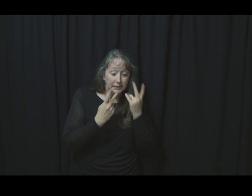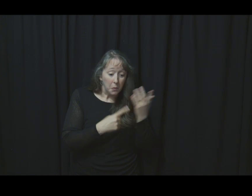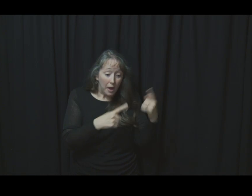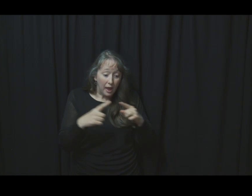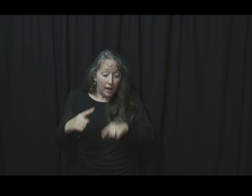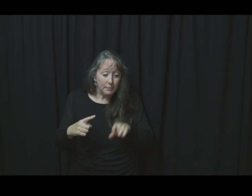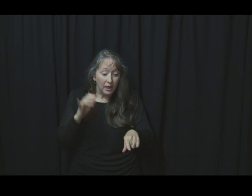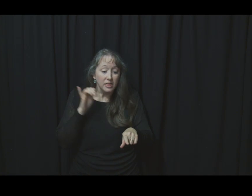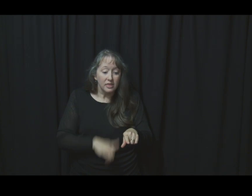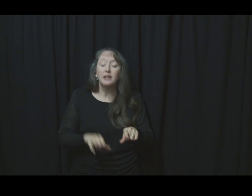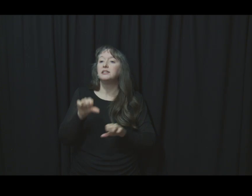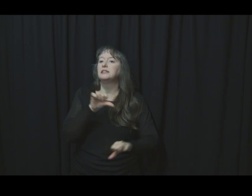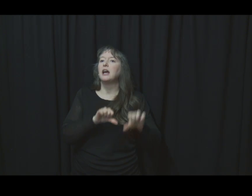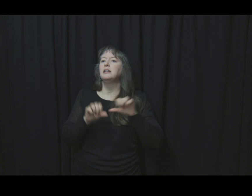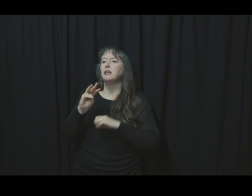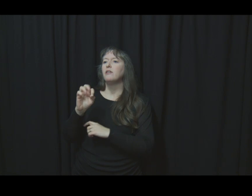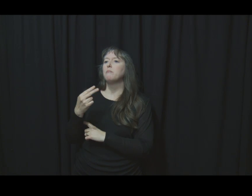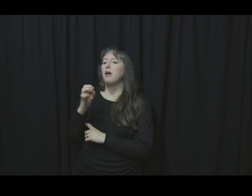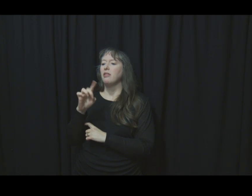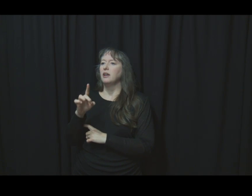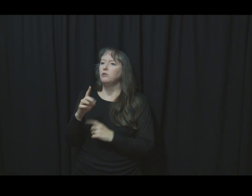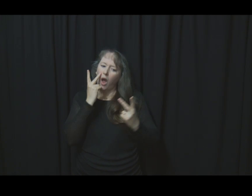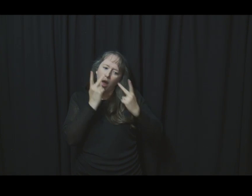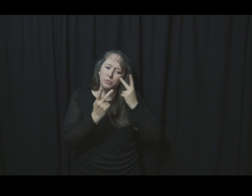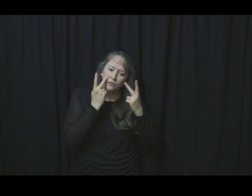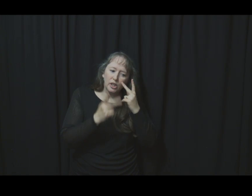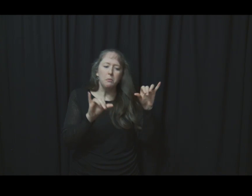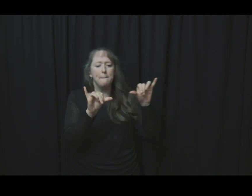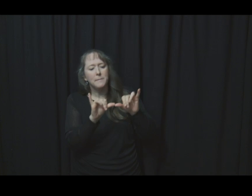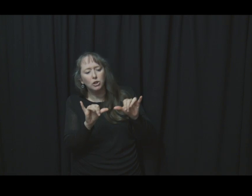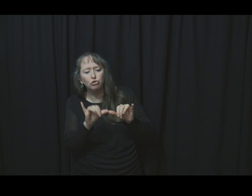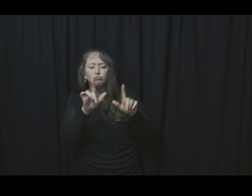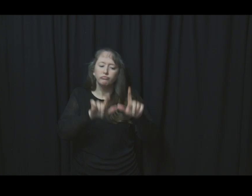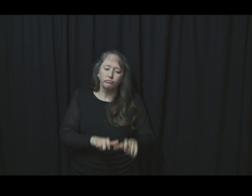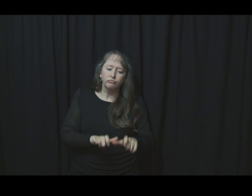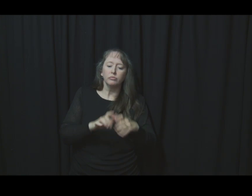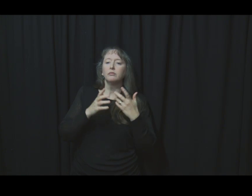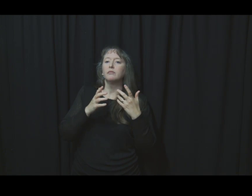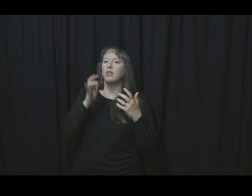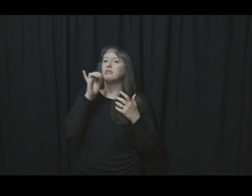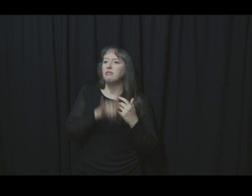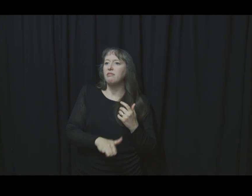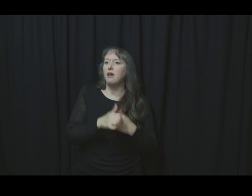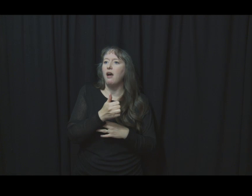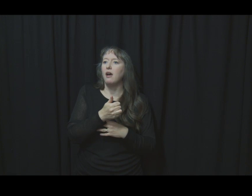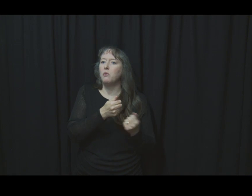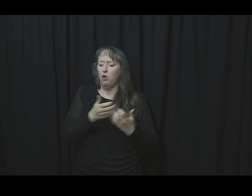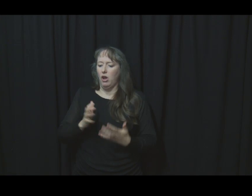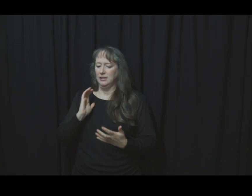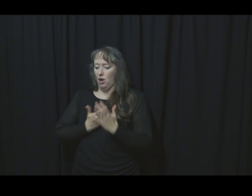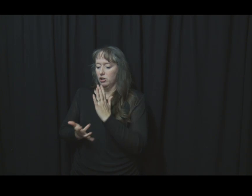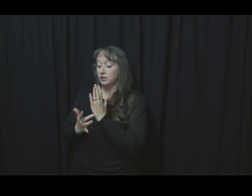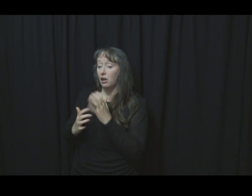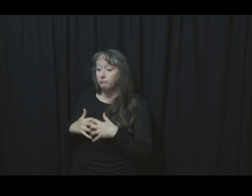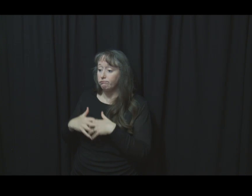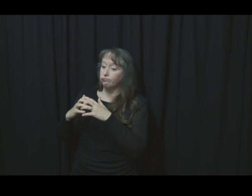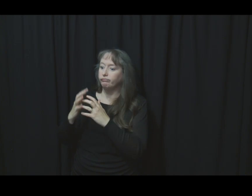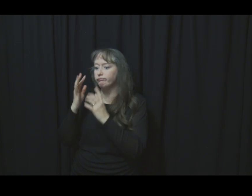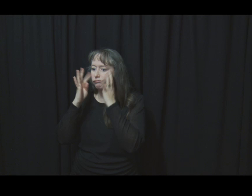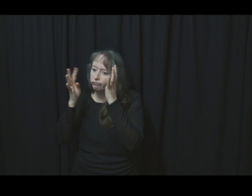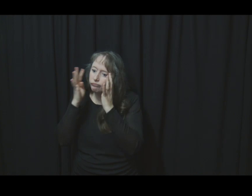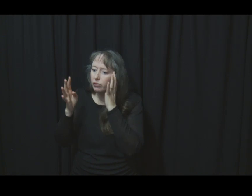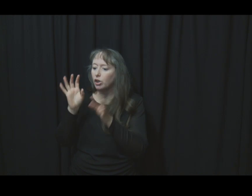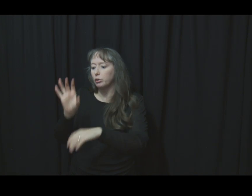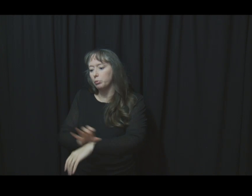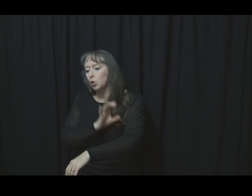the scientific method, observation, measurement, experiment, testing. That's what produces our technology, computers, spacecraft, jet planes,